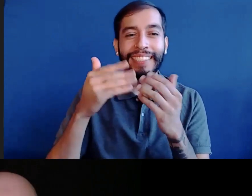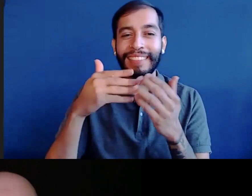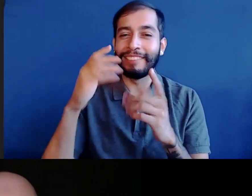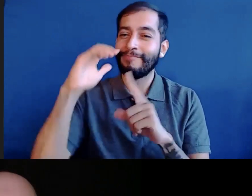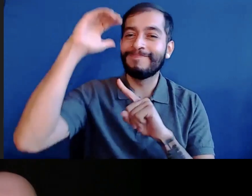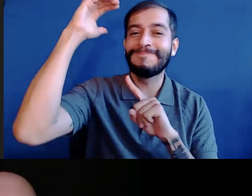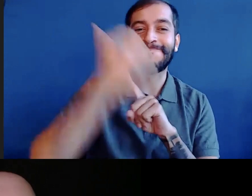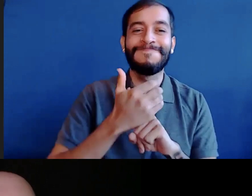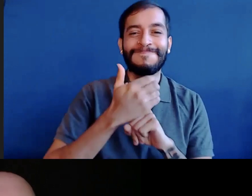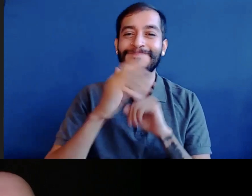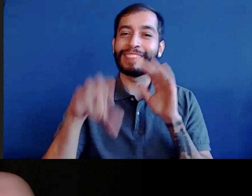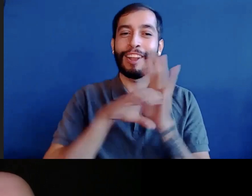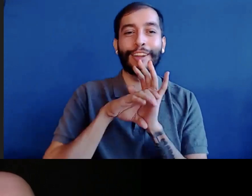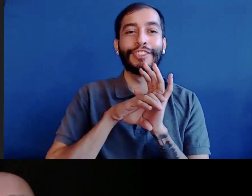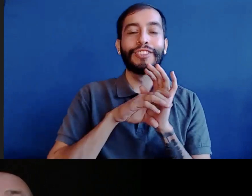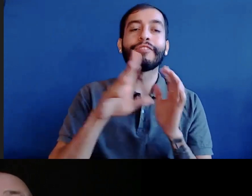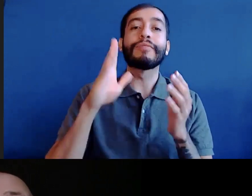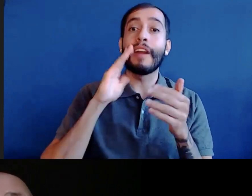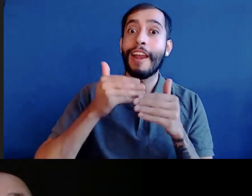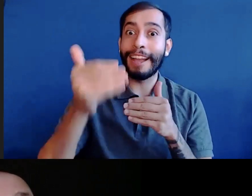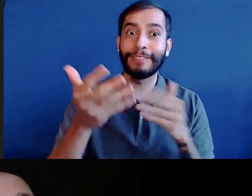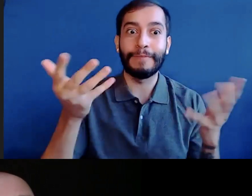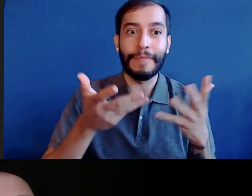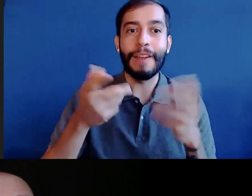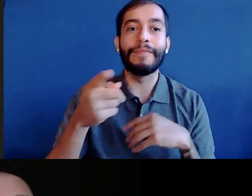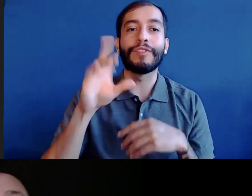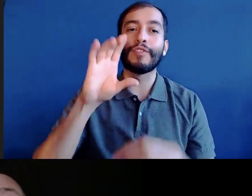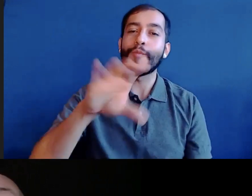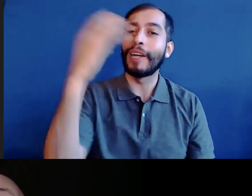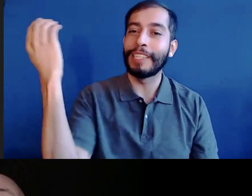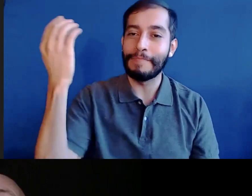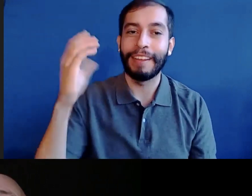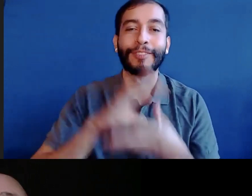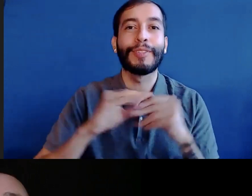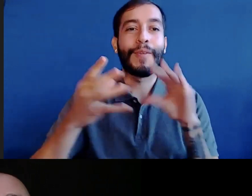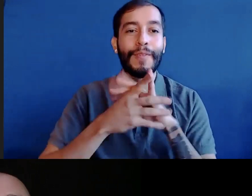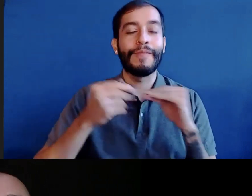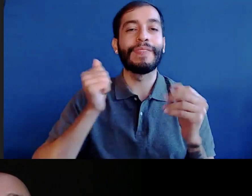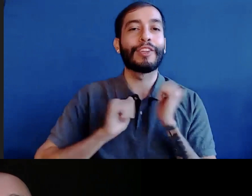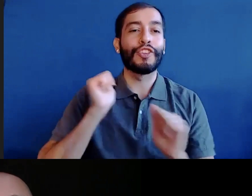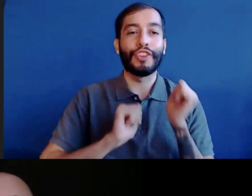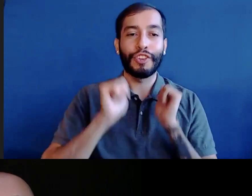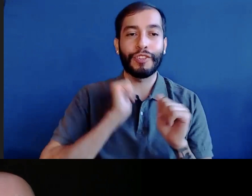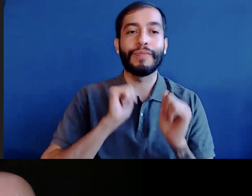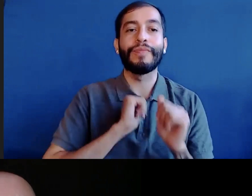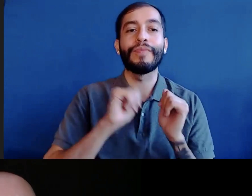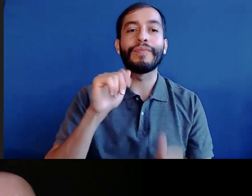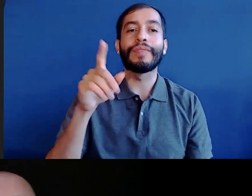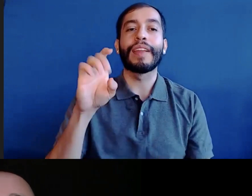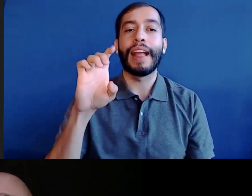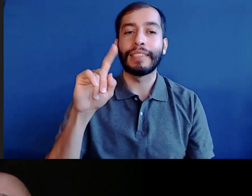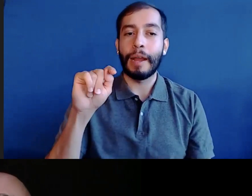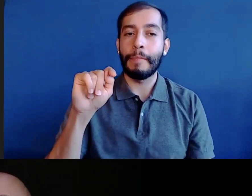one of the theatres in Edinburgh as well. But my next voiceover is for Ray again, I hope, when